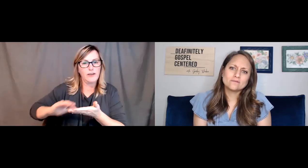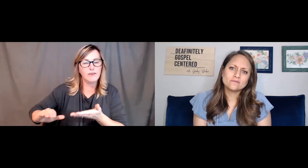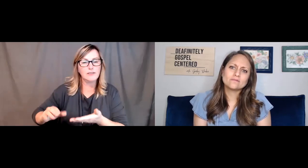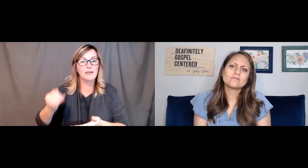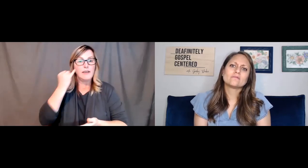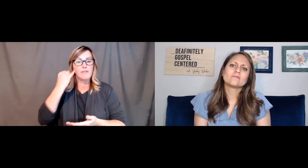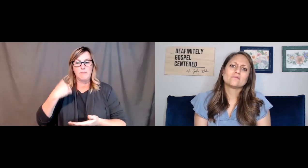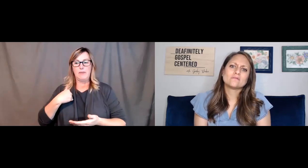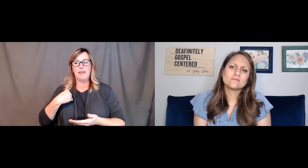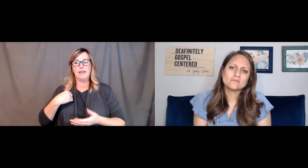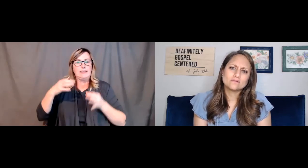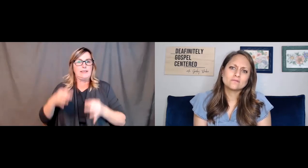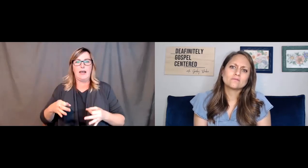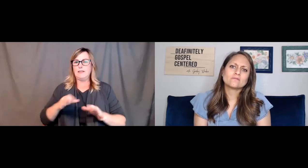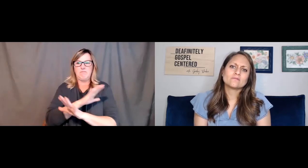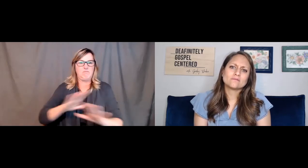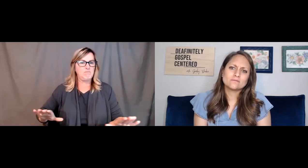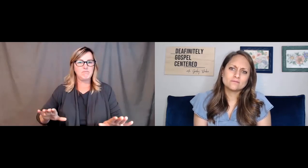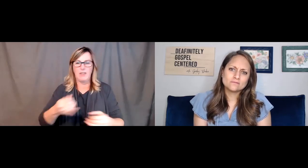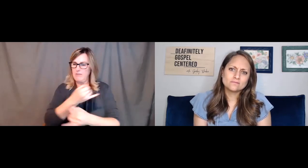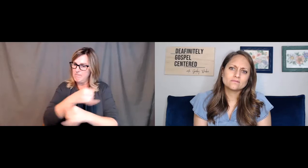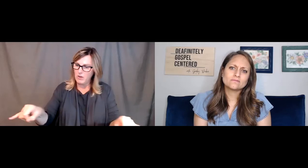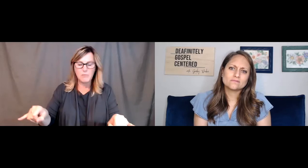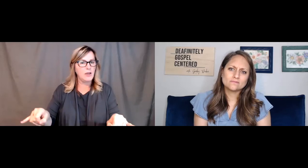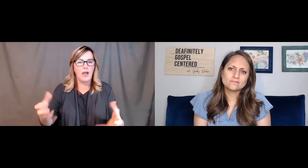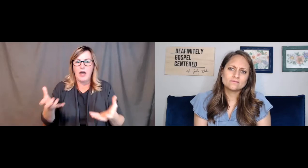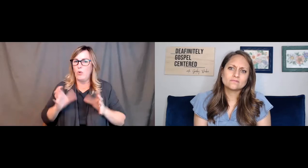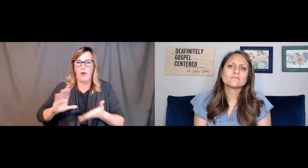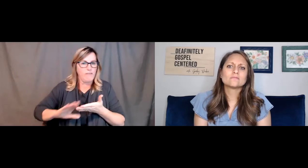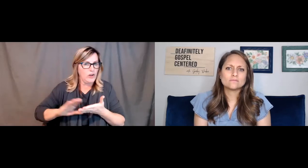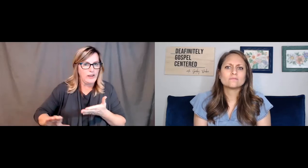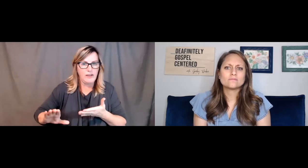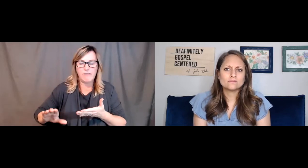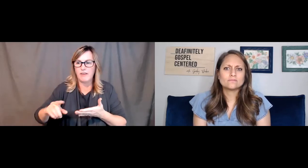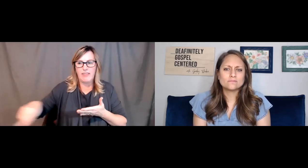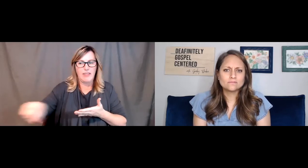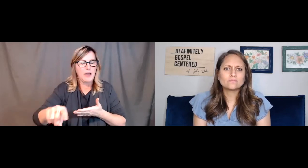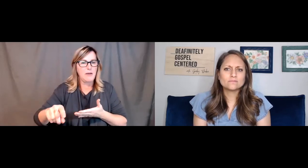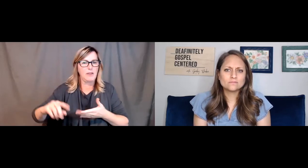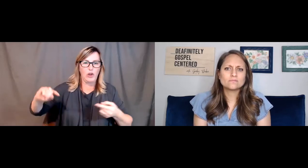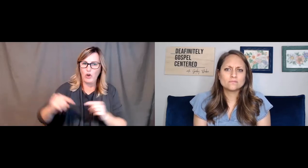So it's the same concept with generational forgiveness. If I decide I don't want to forgive